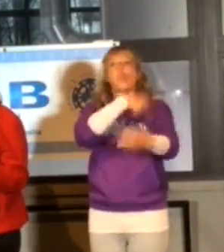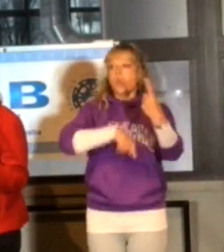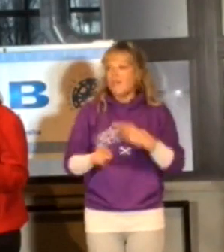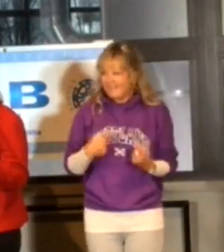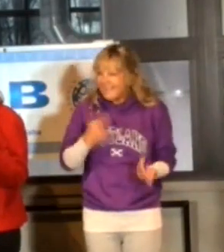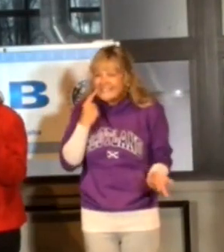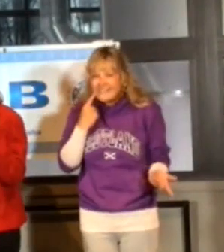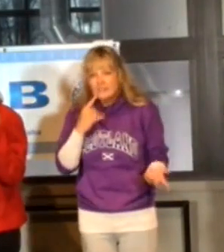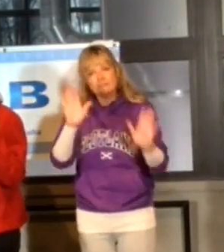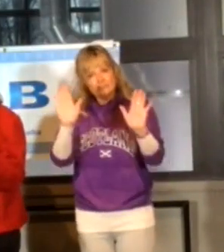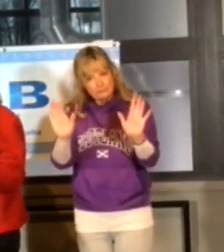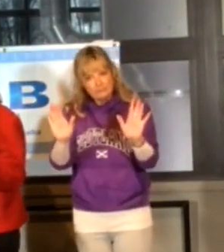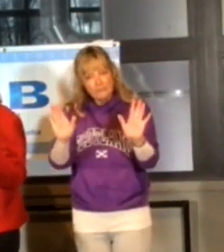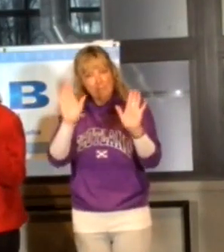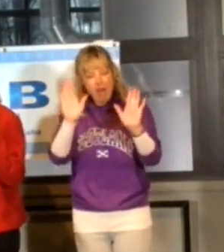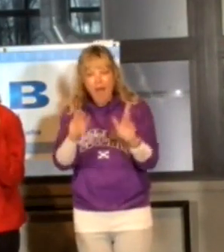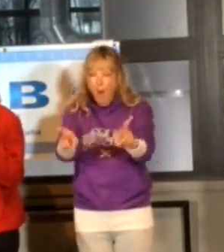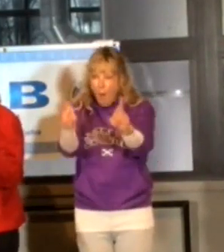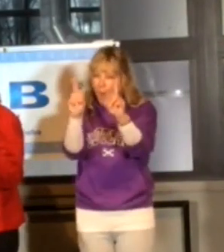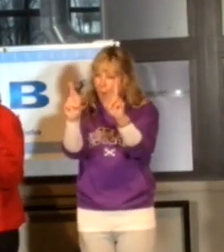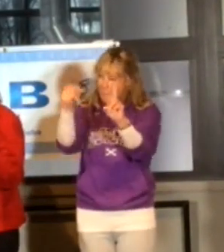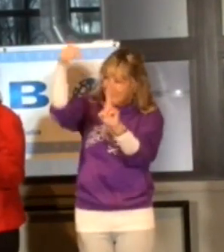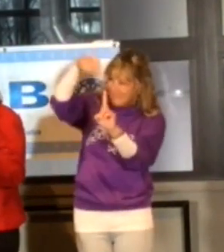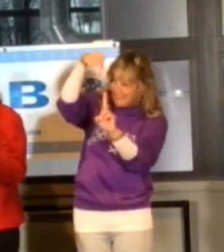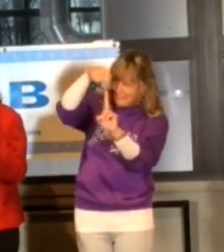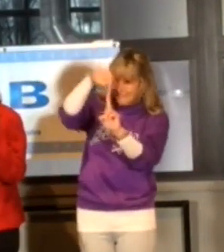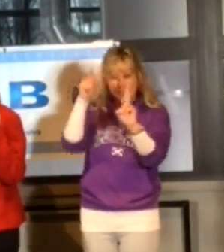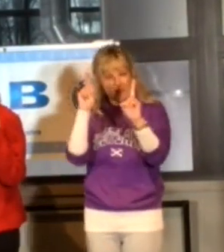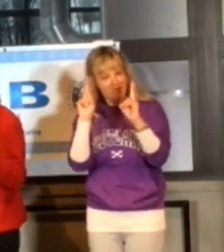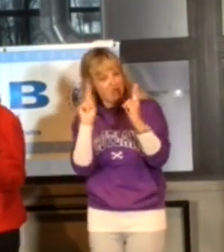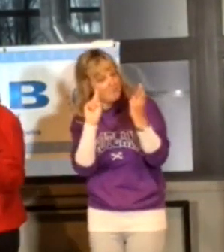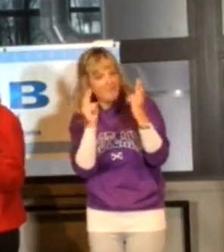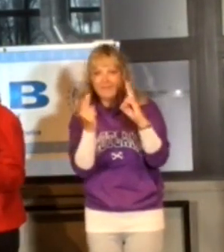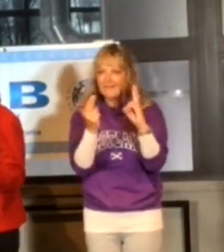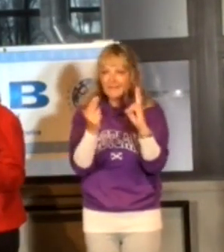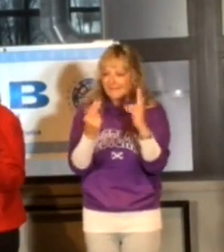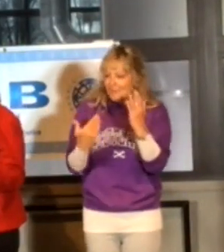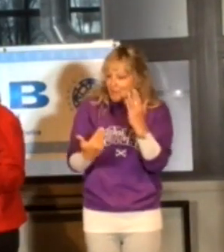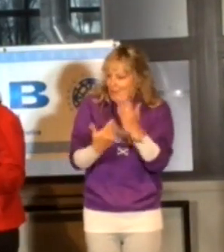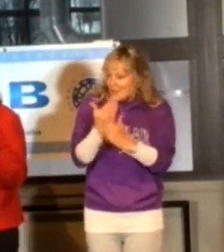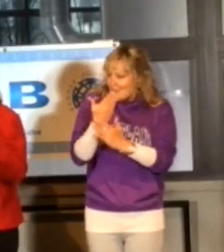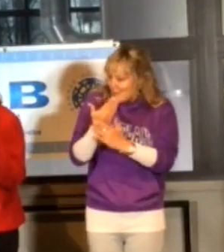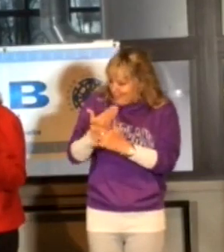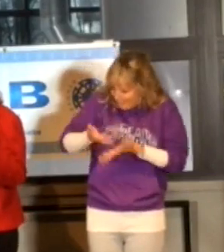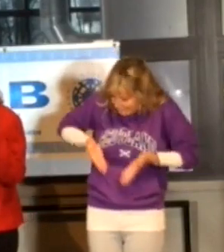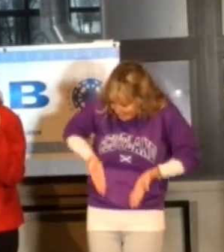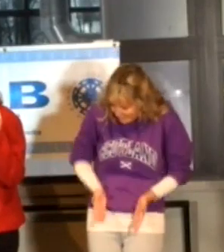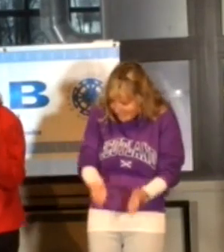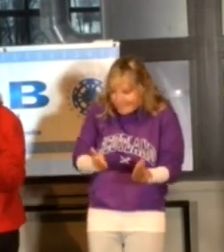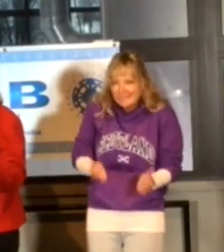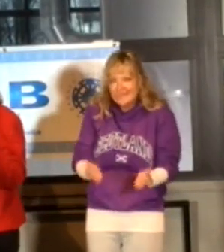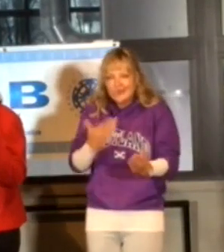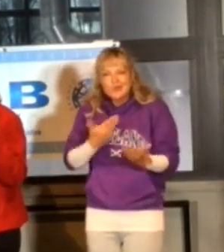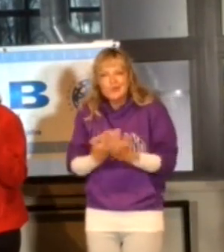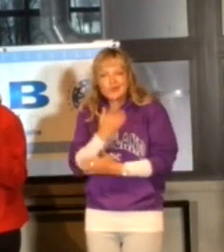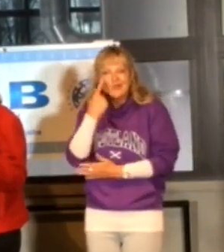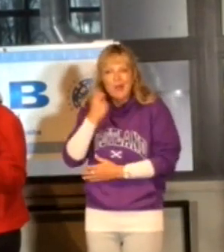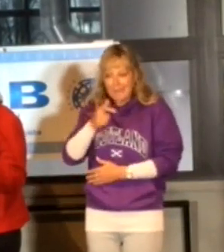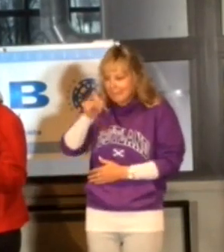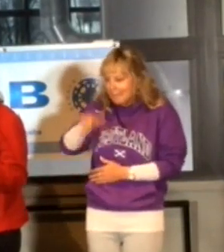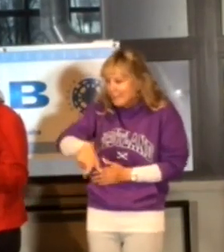you. But when hope comes forward, the hope of the new generation in Wales, the hope that we have learnt from